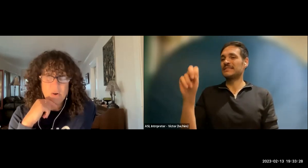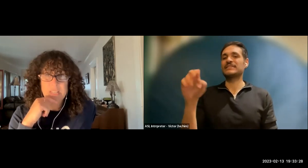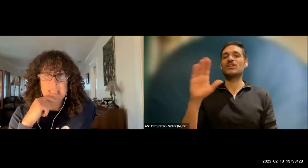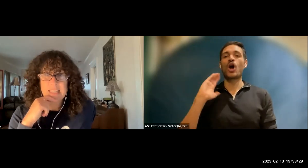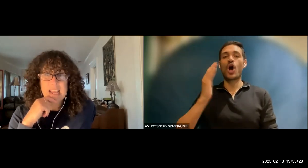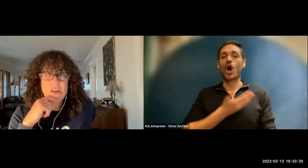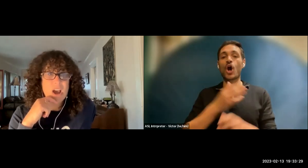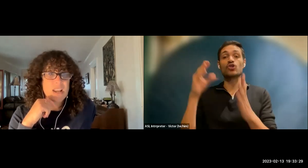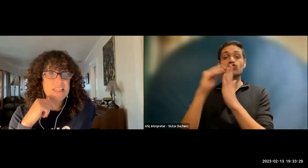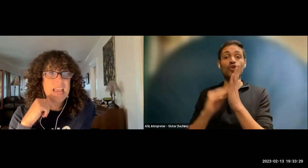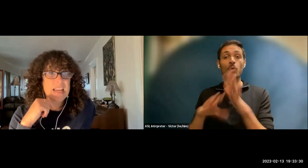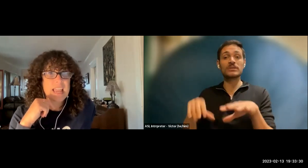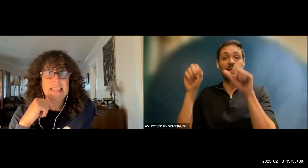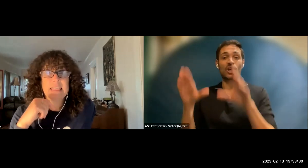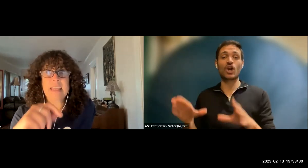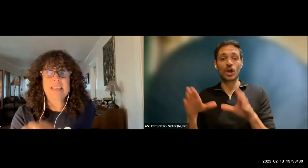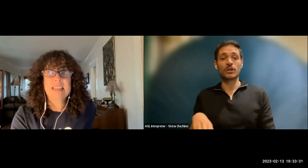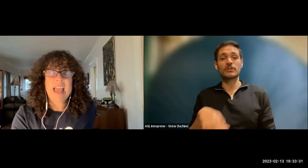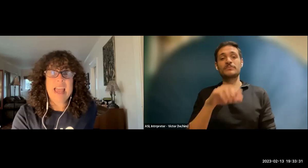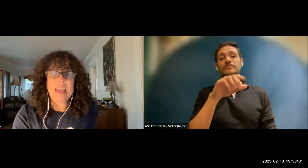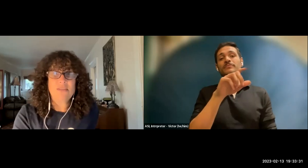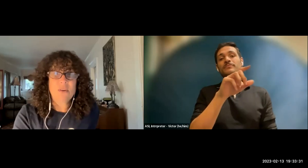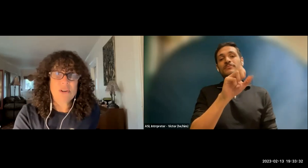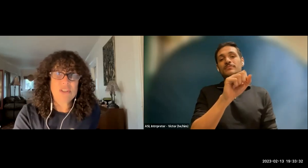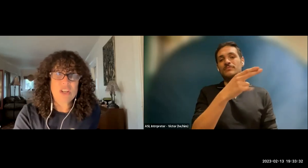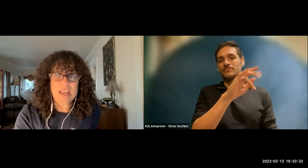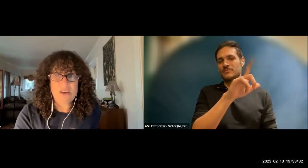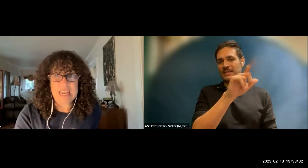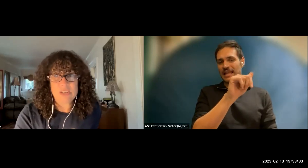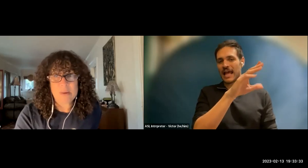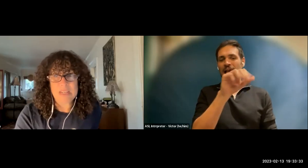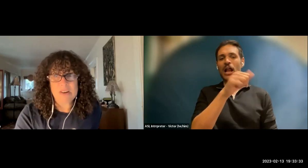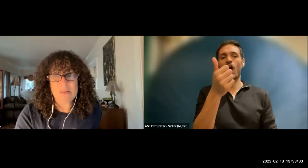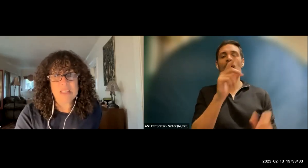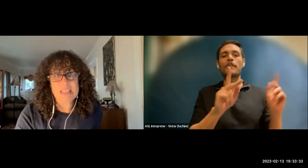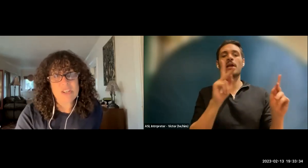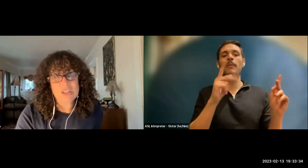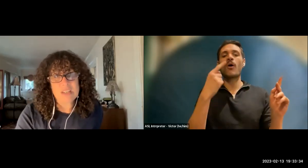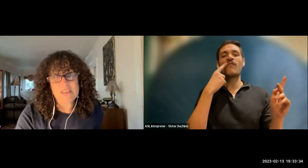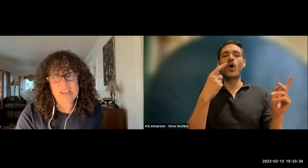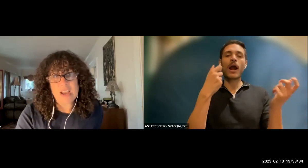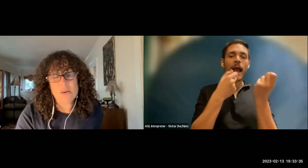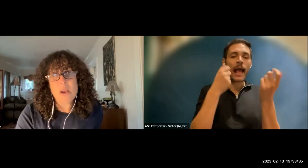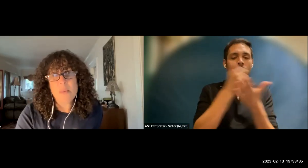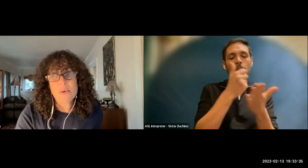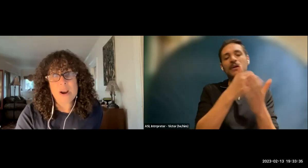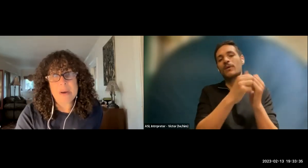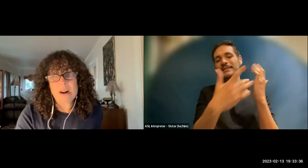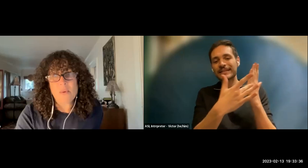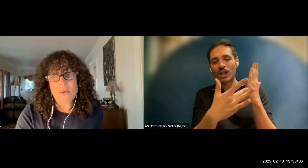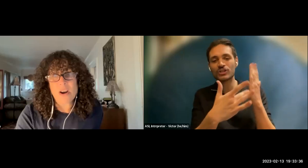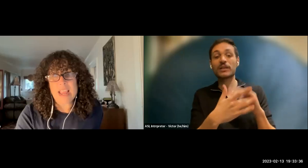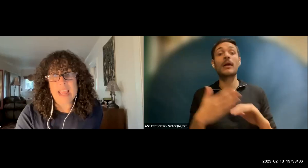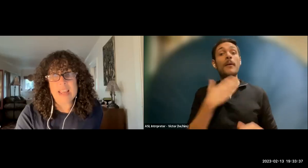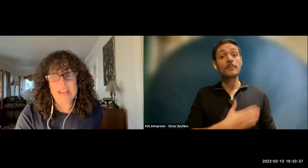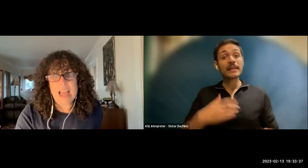have been holding us down on tech and links. And of course, check out Interrupting Criminalization to find out more about